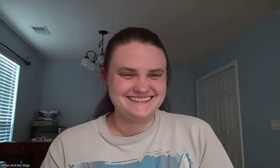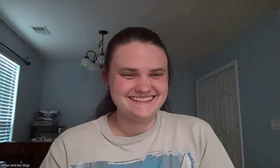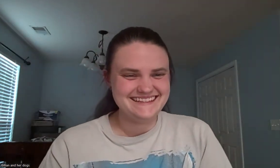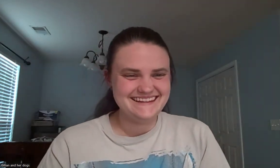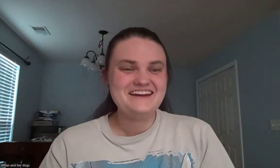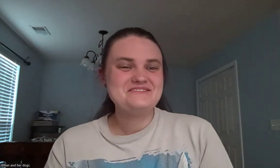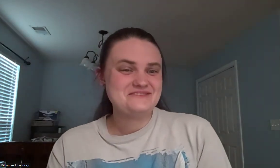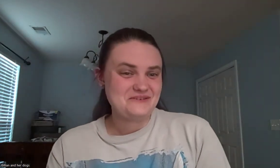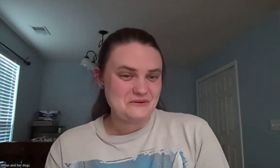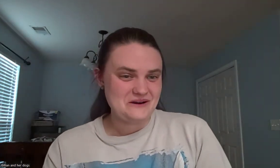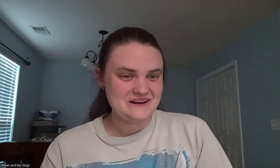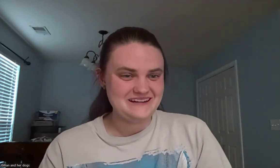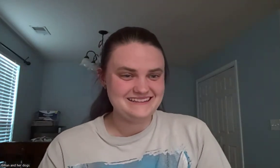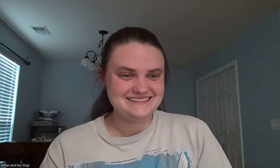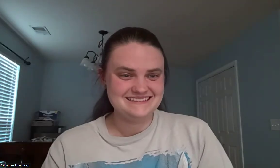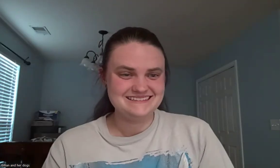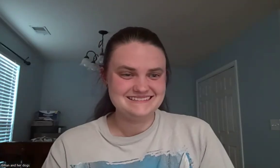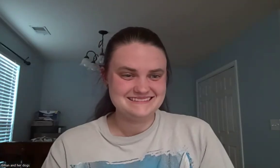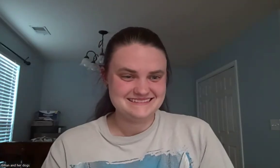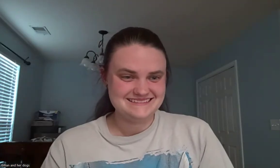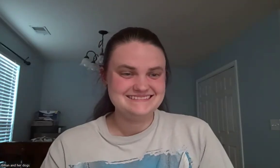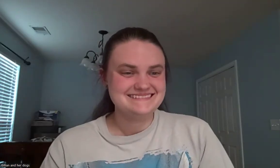Good. 4,